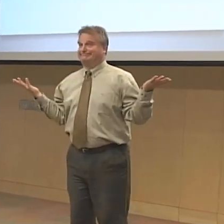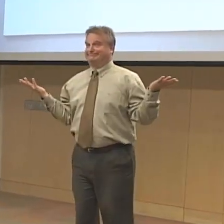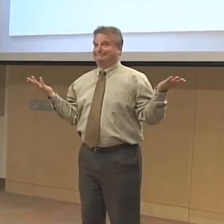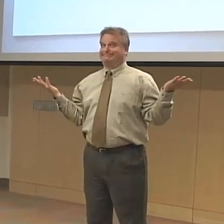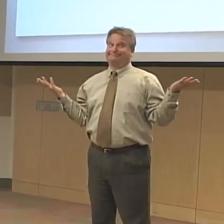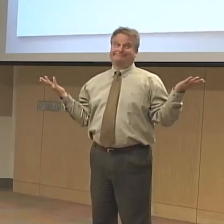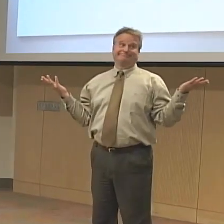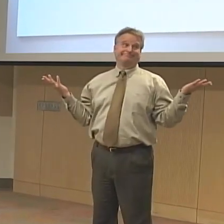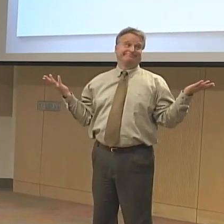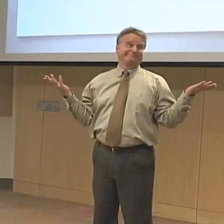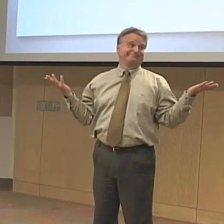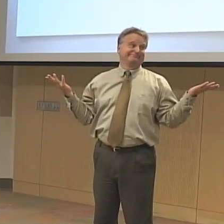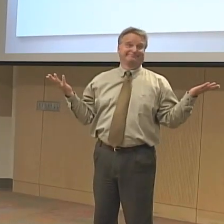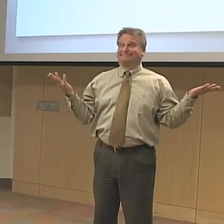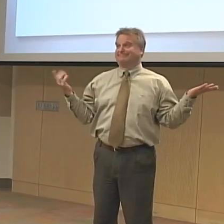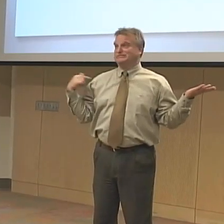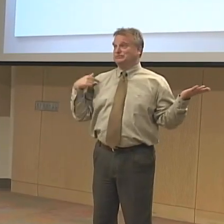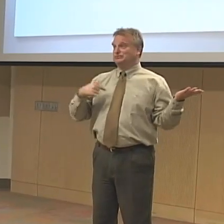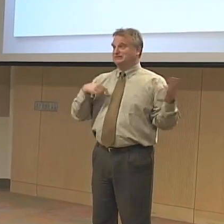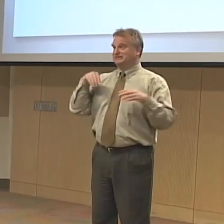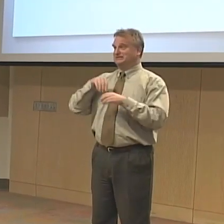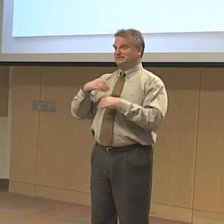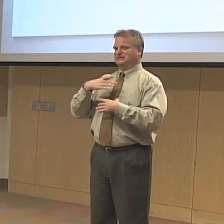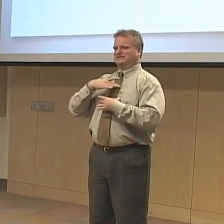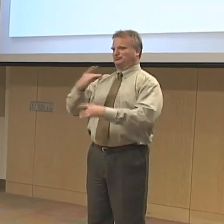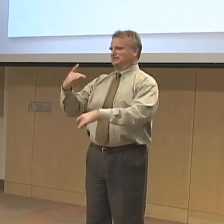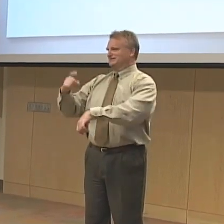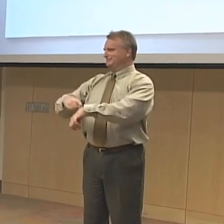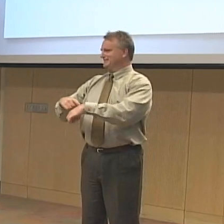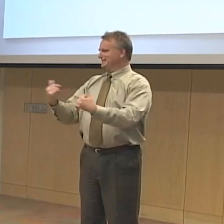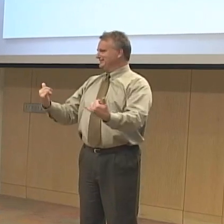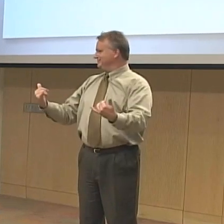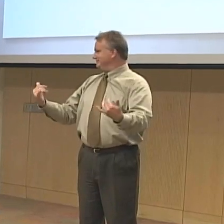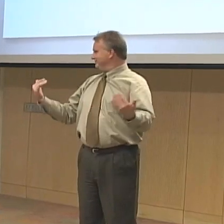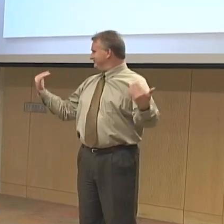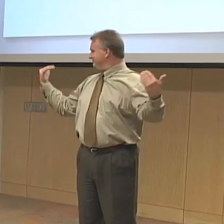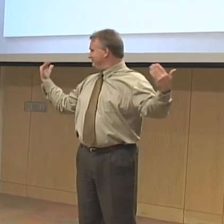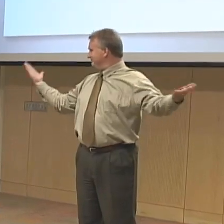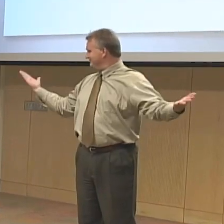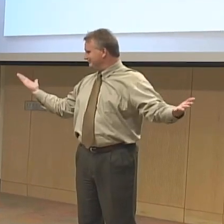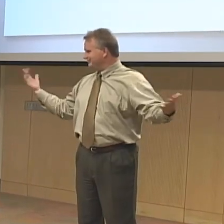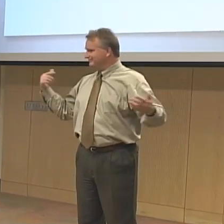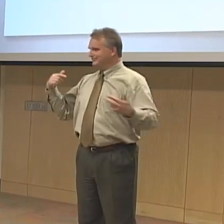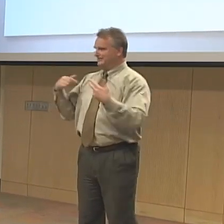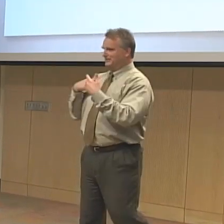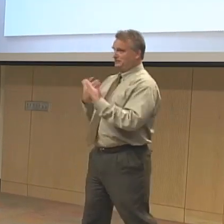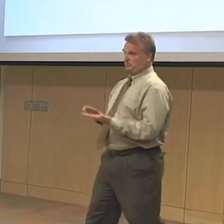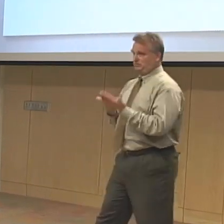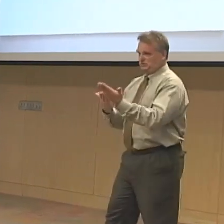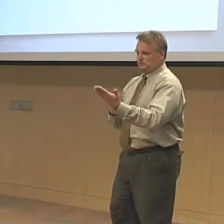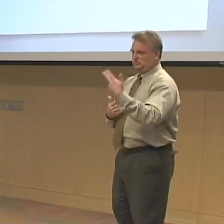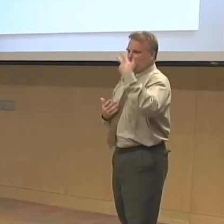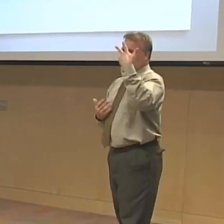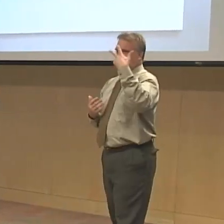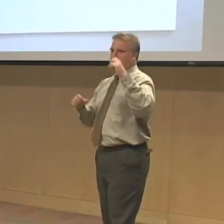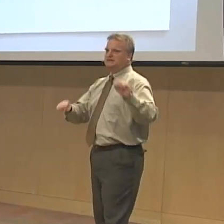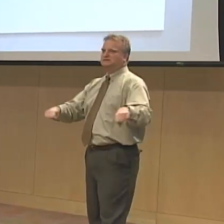future of the deaf community. We find ourselves in very interesting times right now. I propose